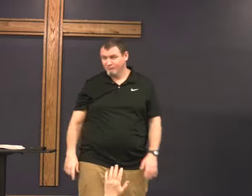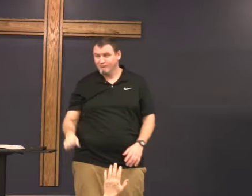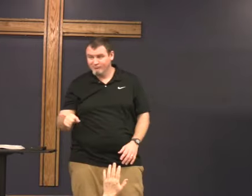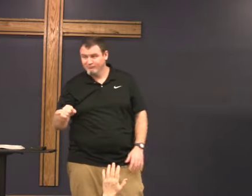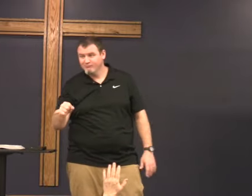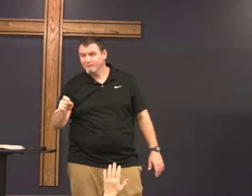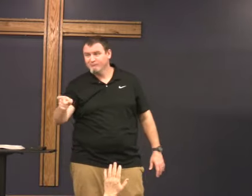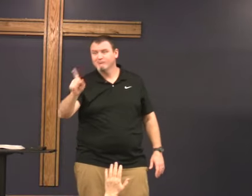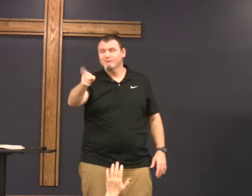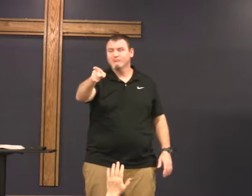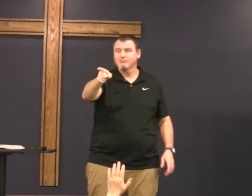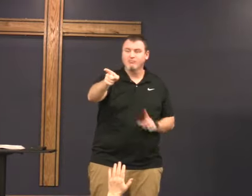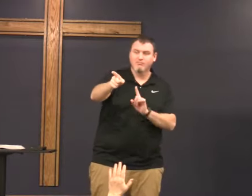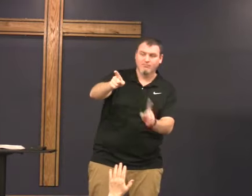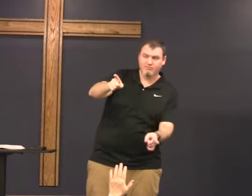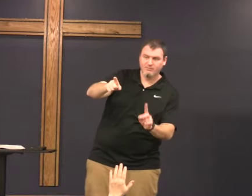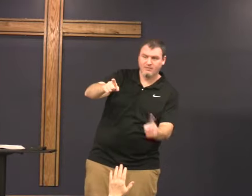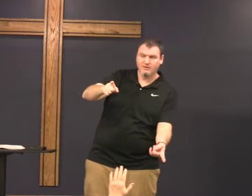in the New Testament.